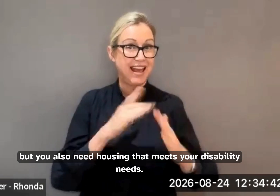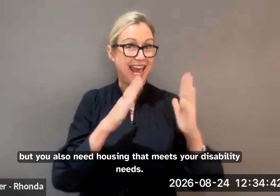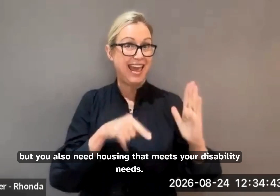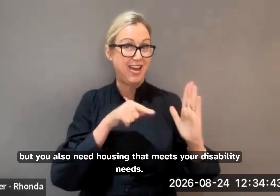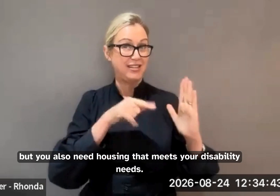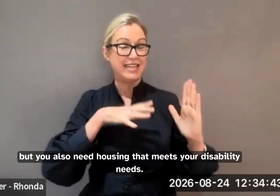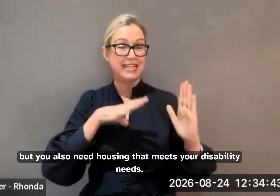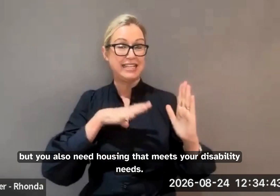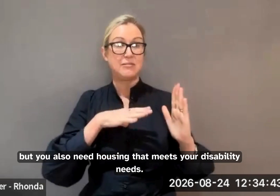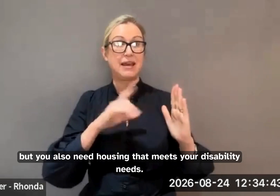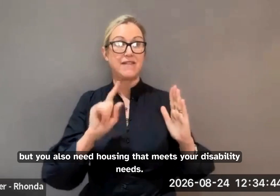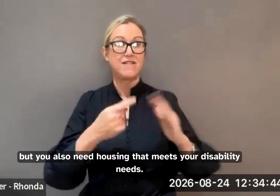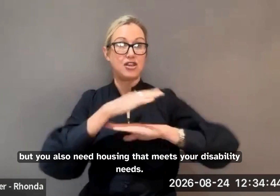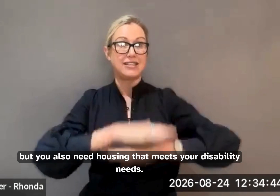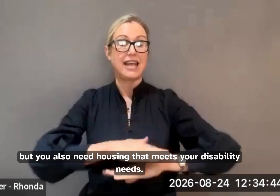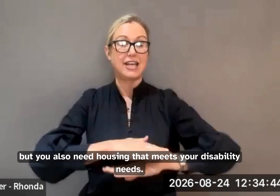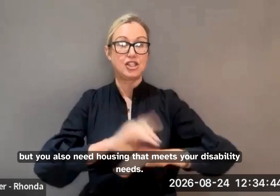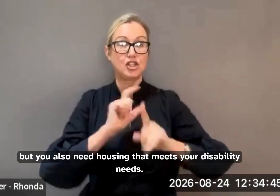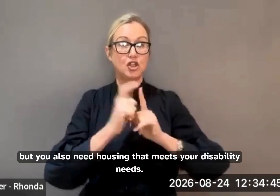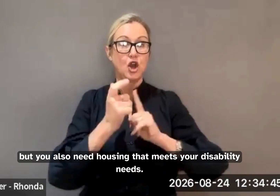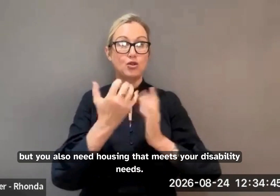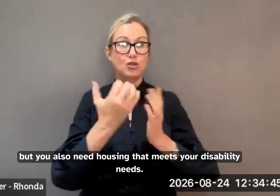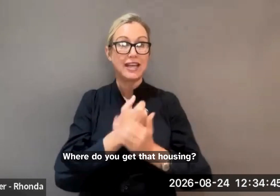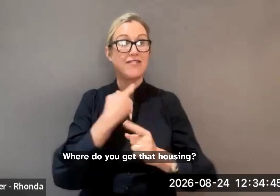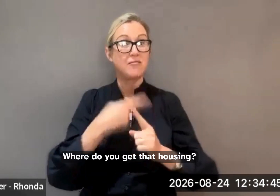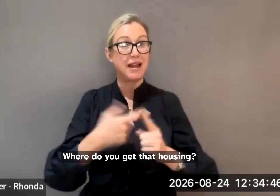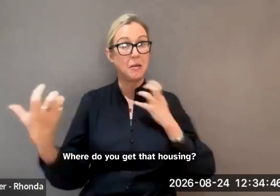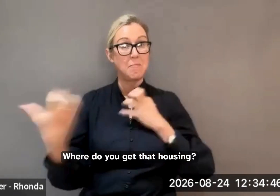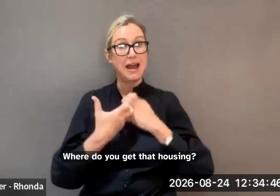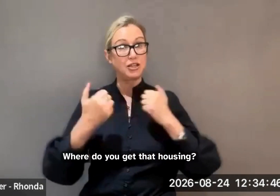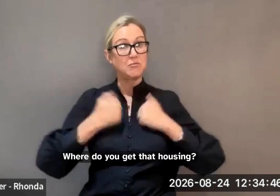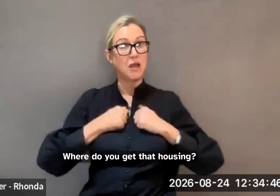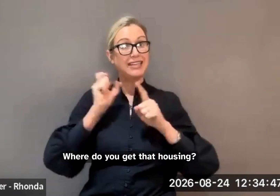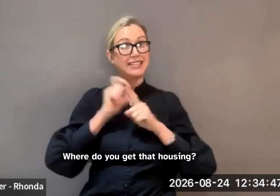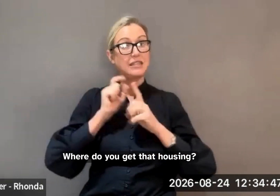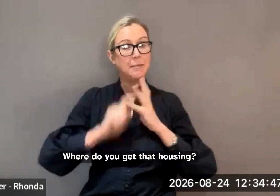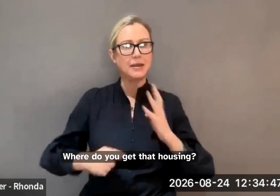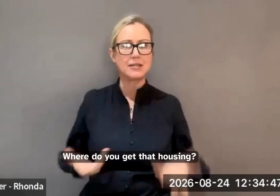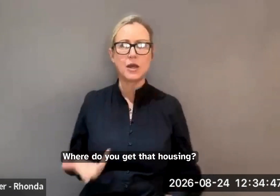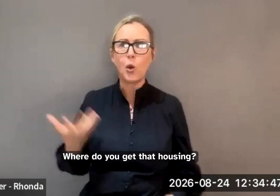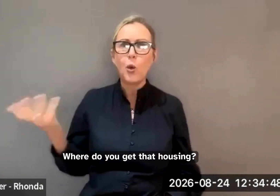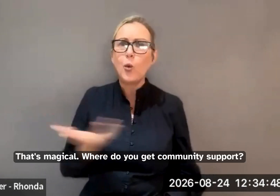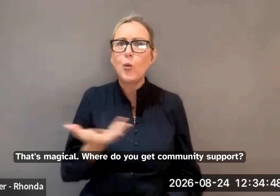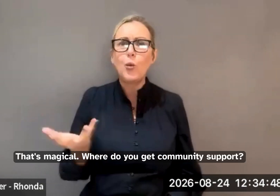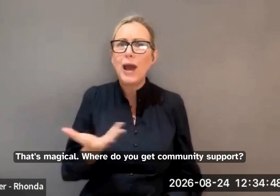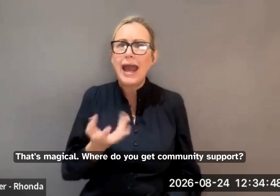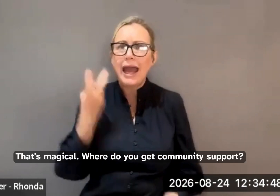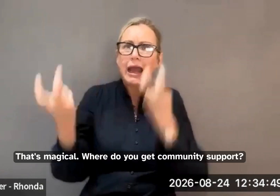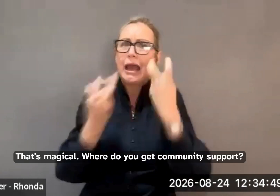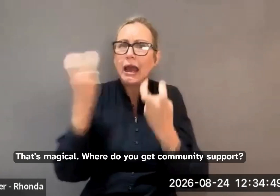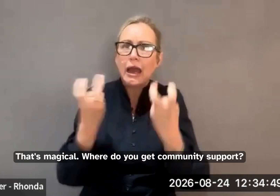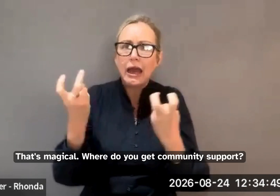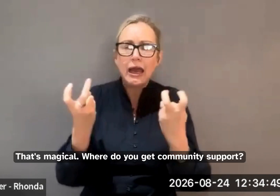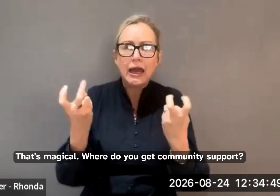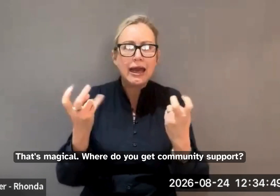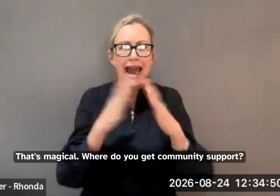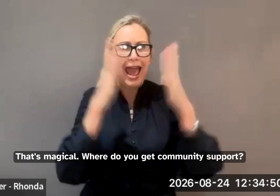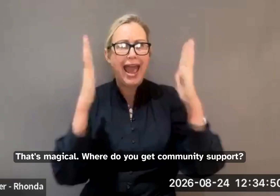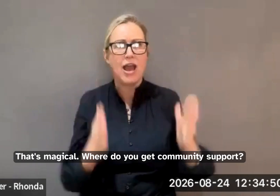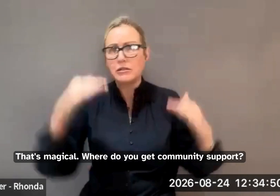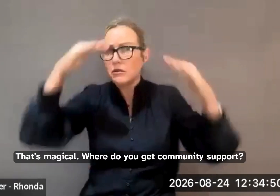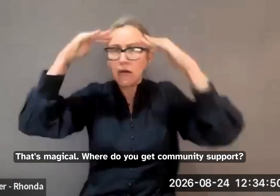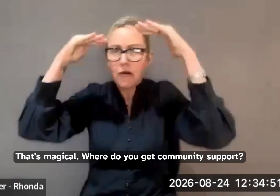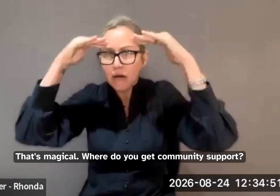you also need housing that meets your disability needs. Where do you get that housing? That's magical. Where do you